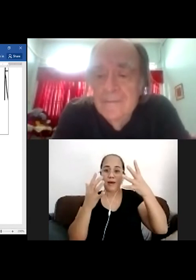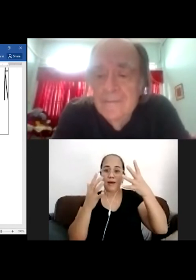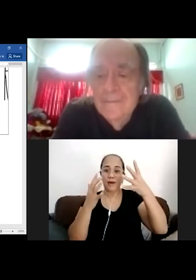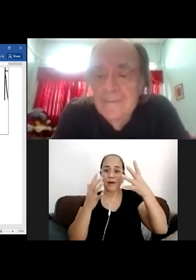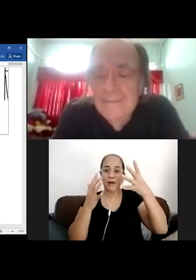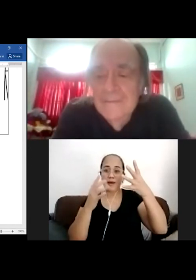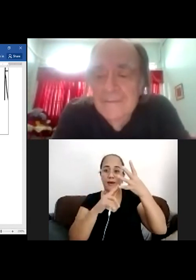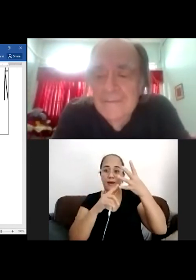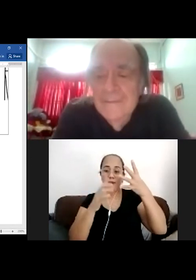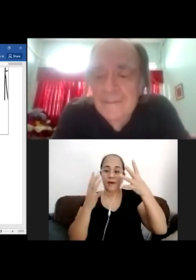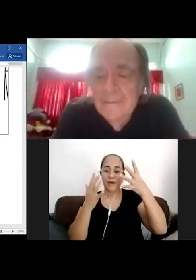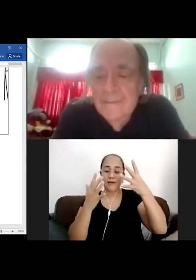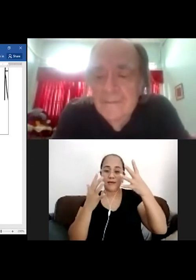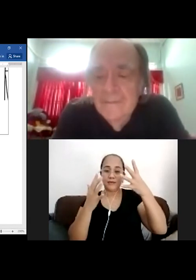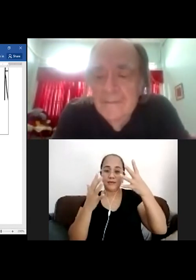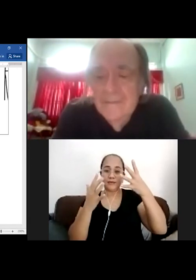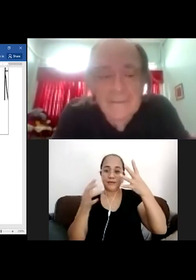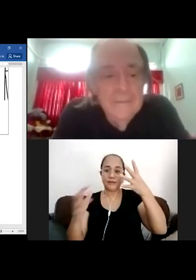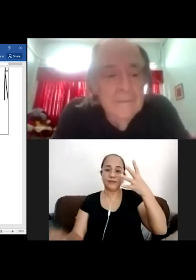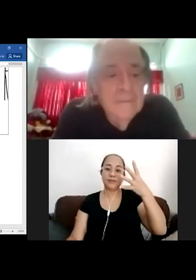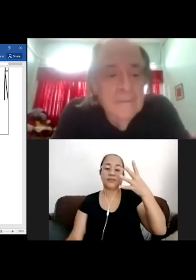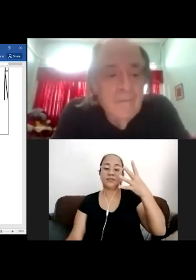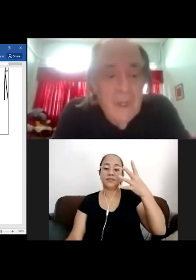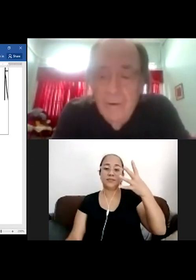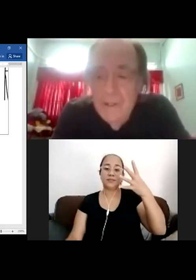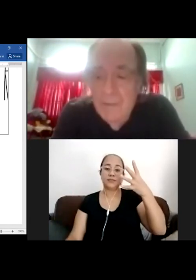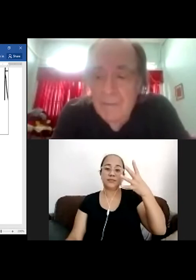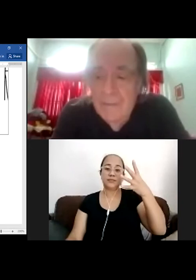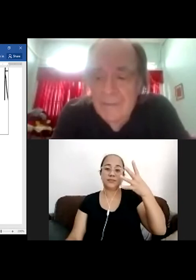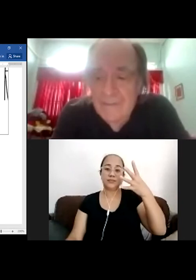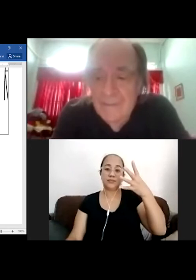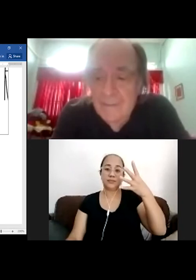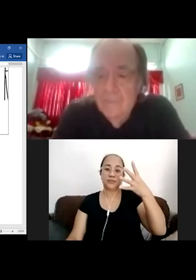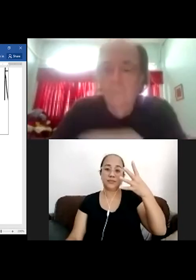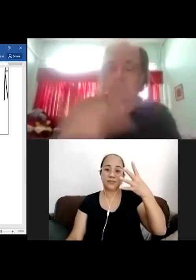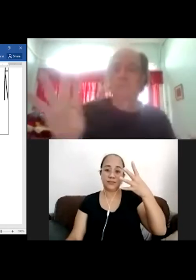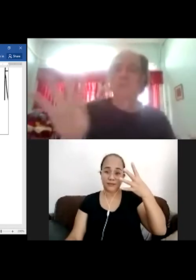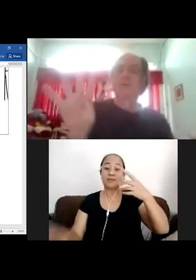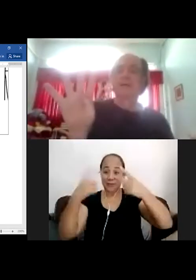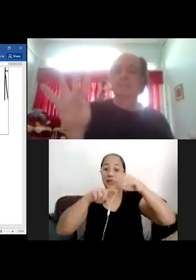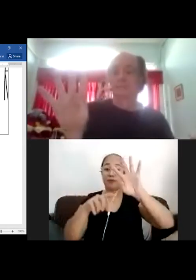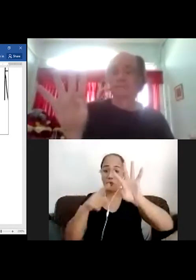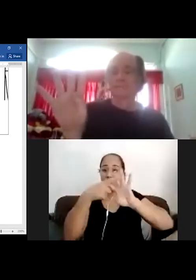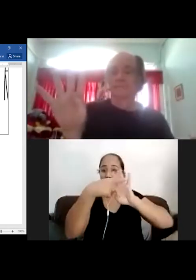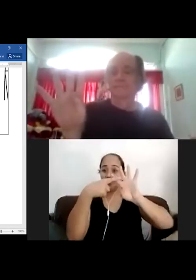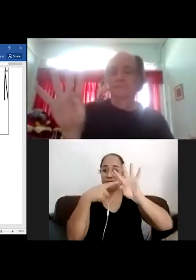is saying A, Nat is saying B, So Renz it's is saying A. this sign.